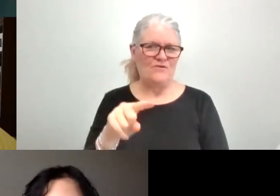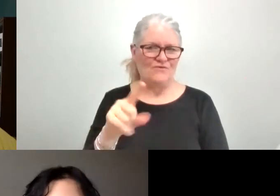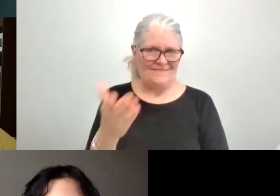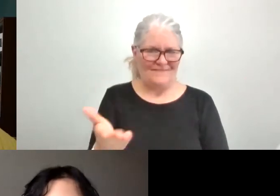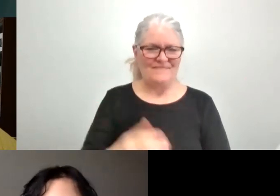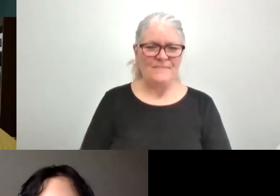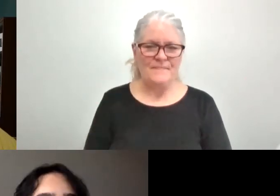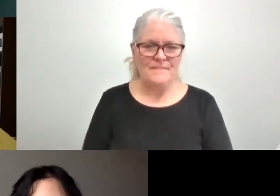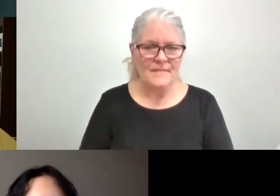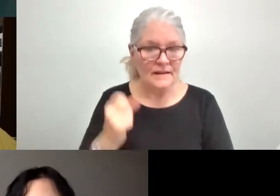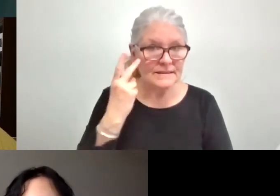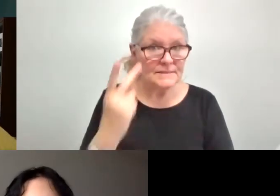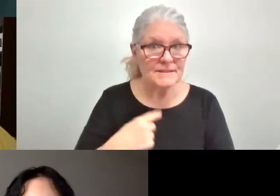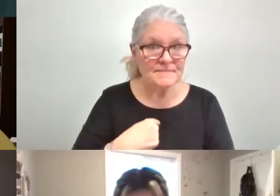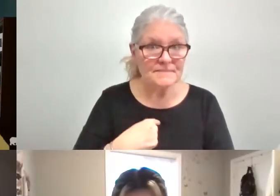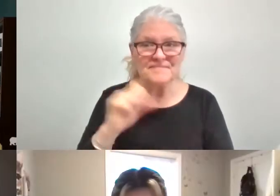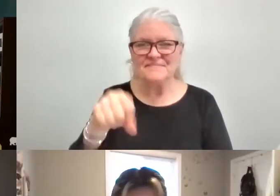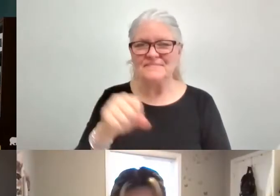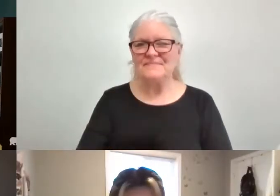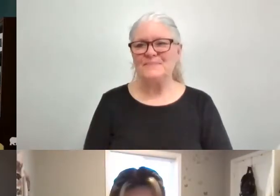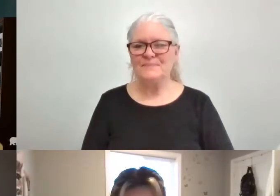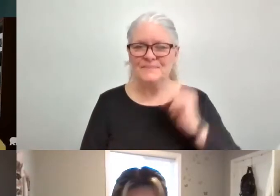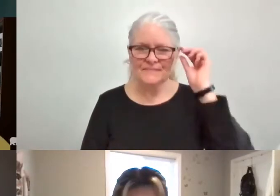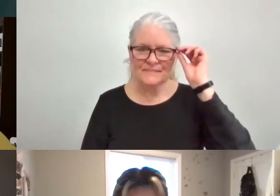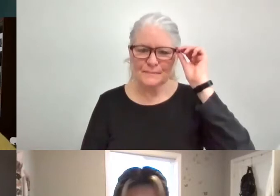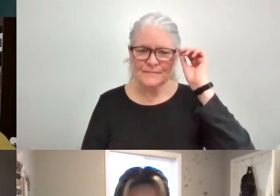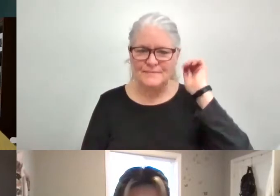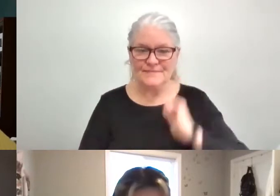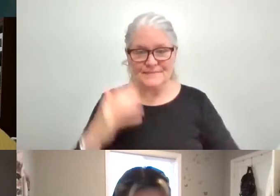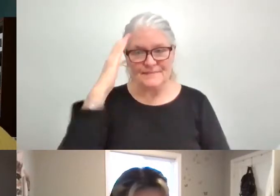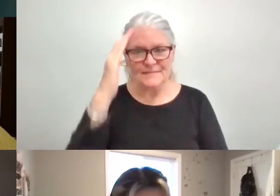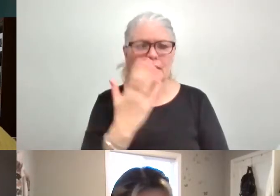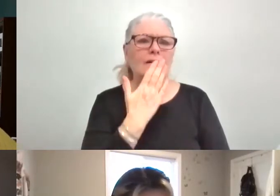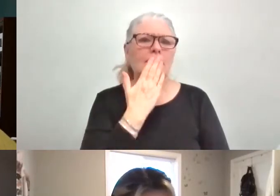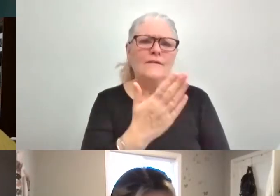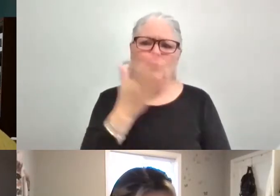Hi, can you see me? Hi, Bailey. Hi, thank you for your presentation.